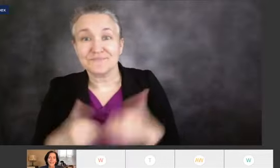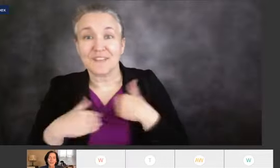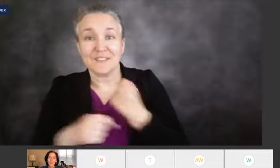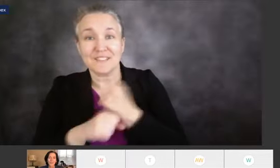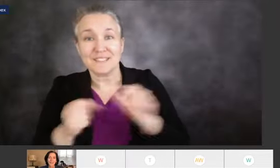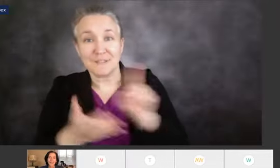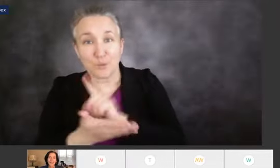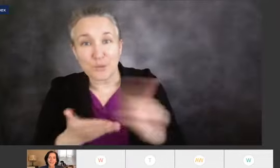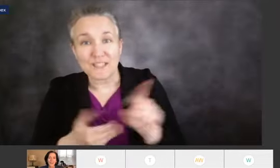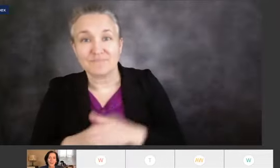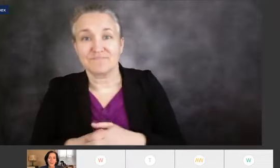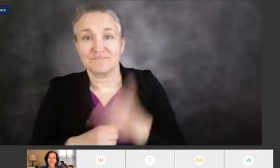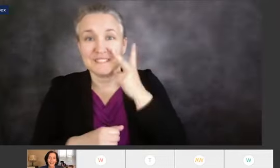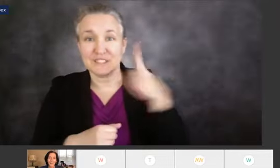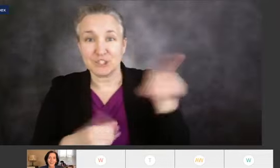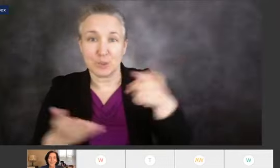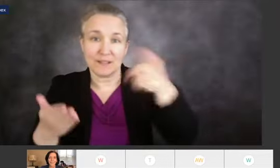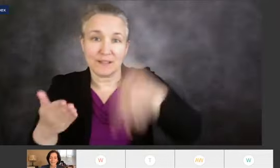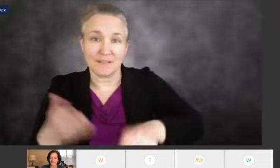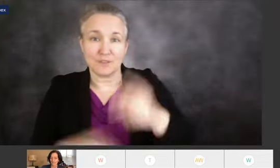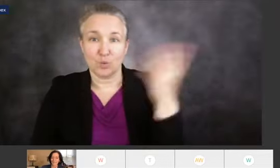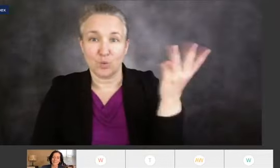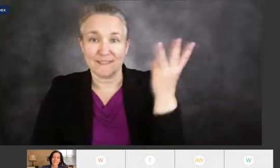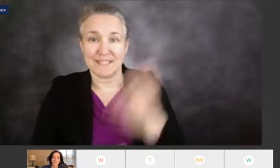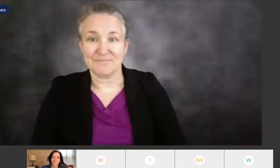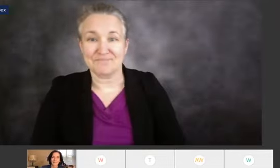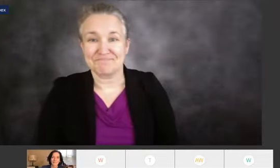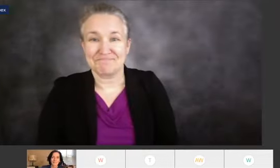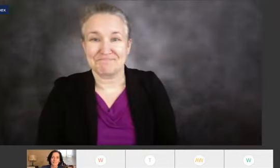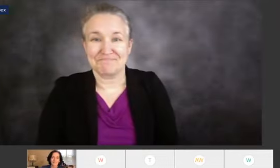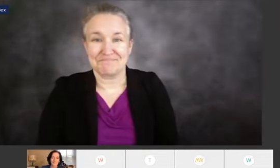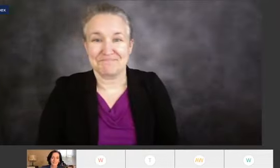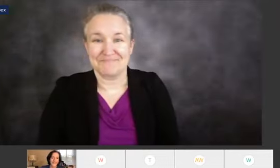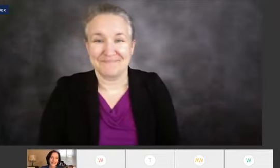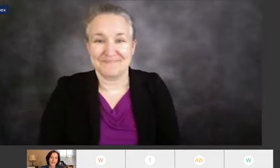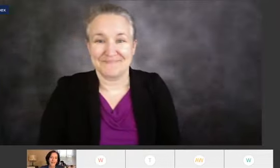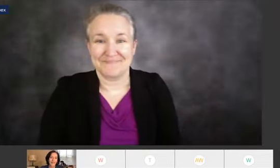safe week, and we will see you next Wednesday. Thanks.